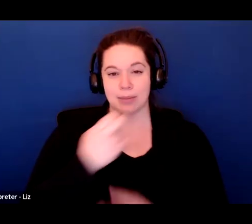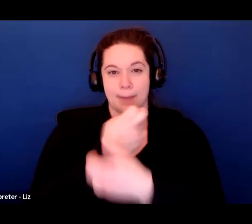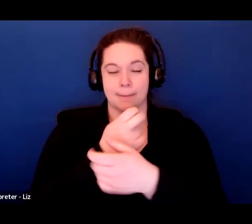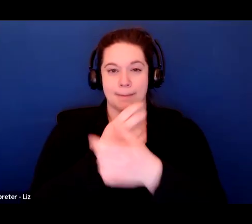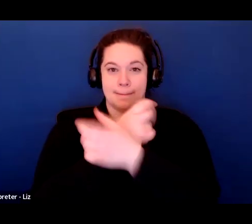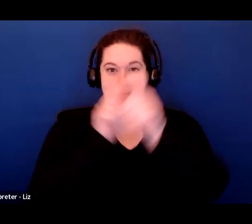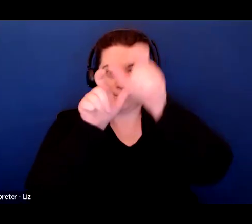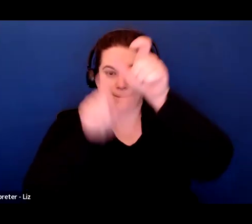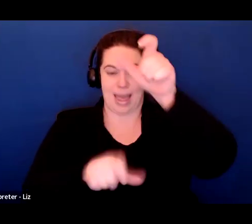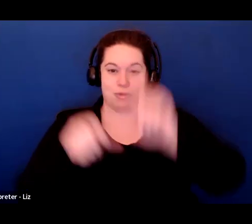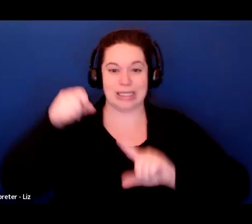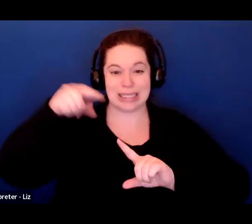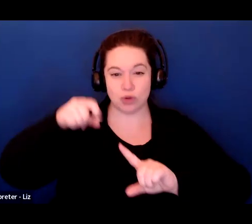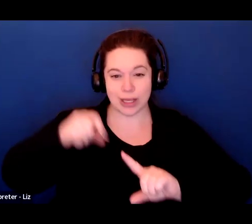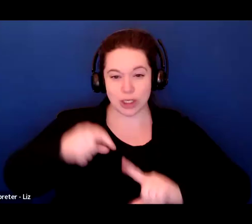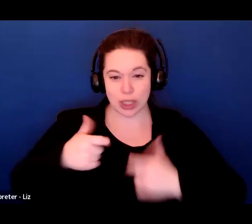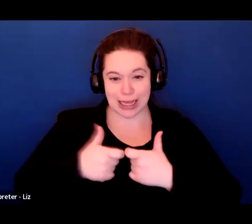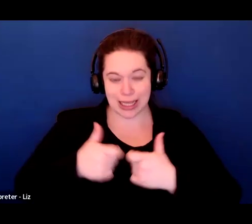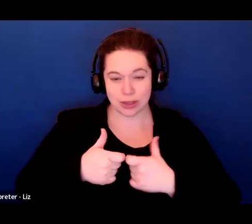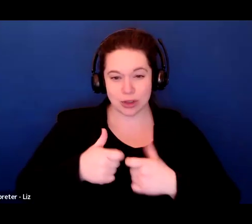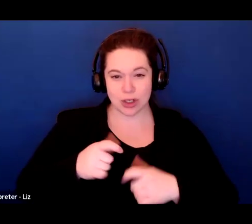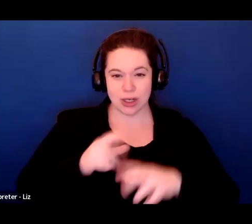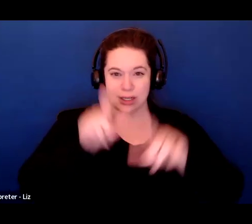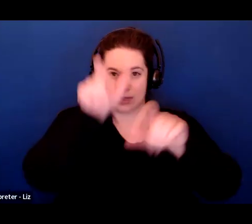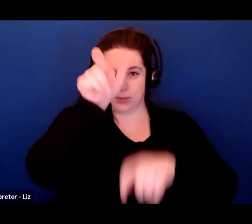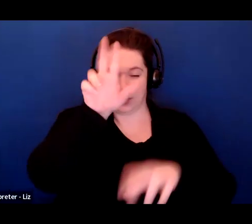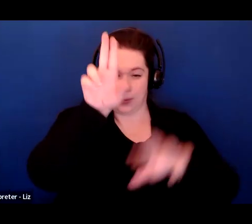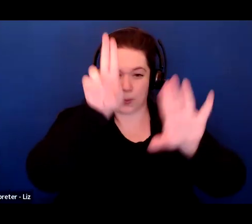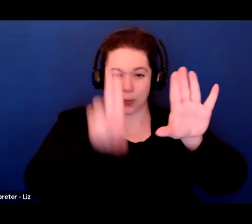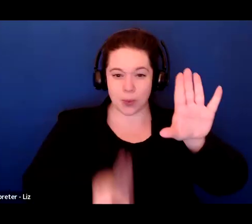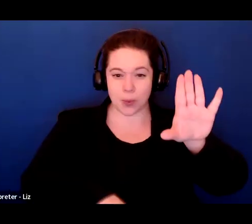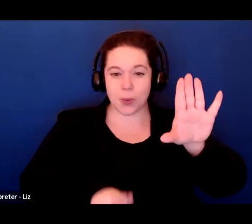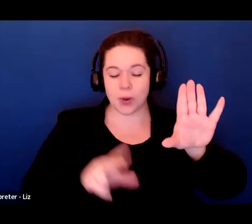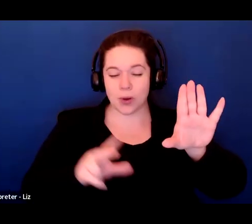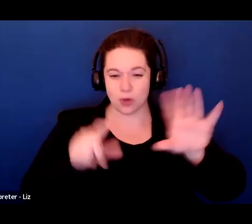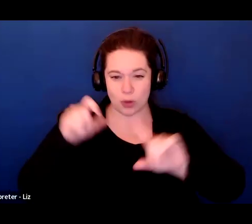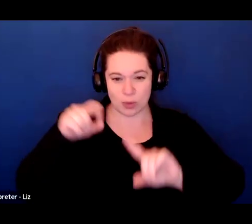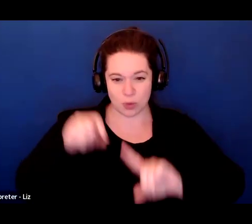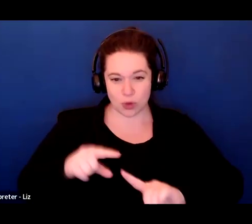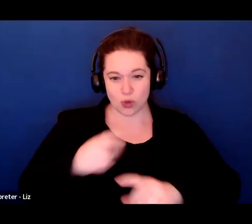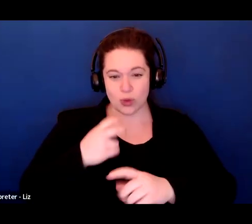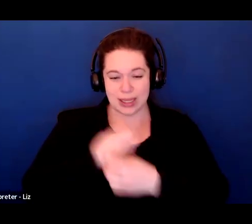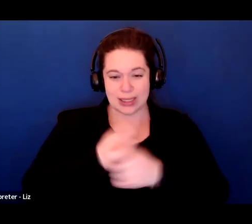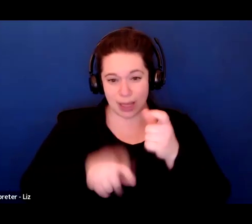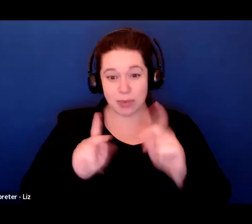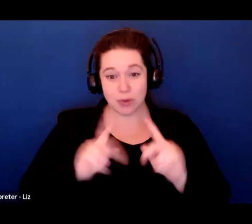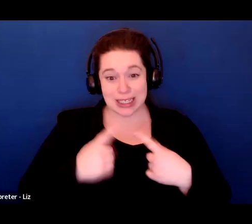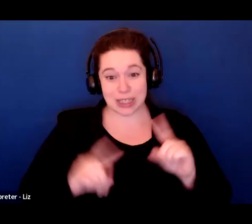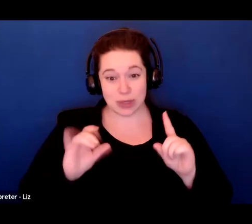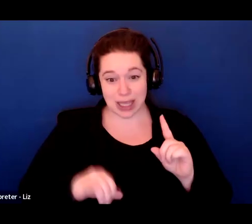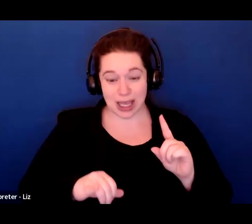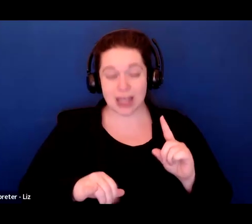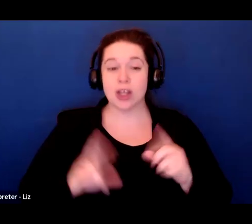provides electrical stimulation to your spine directly. People are having success with that. You can use